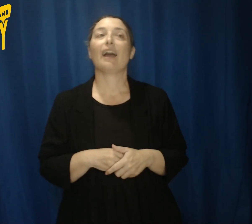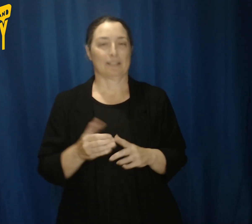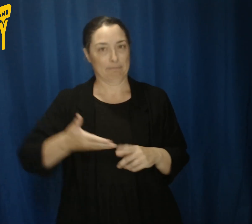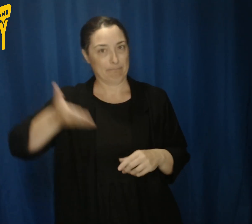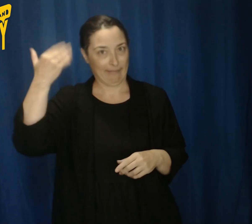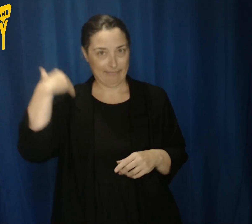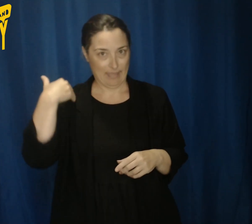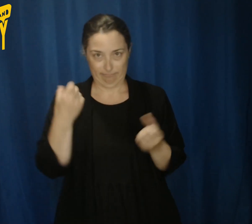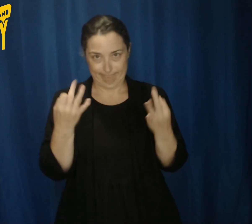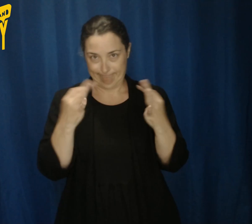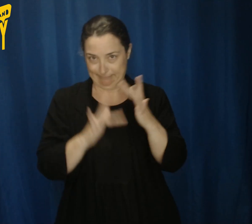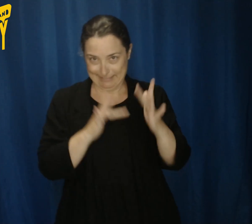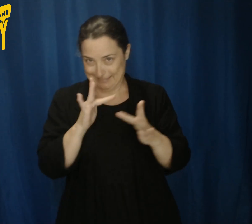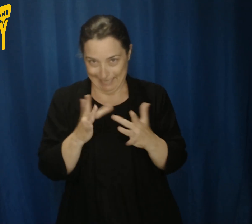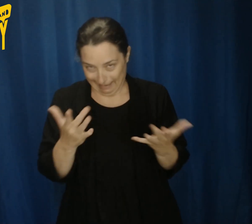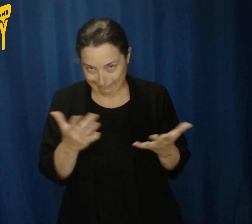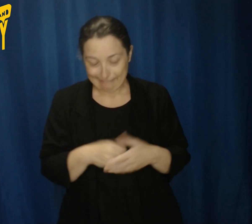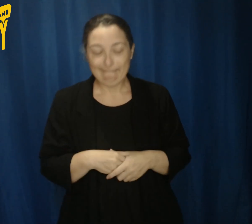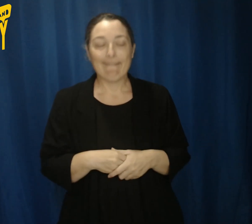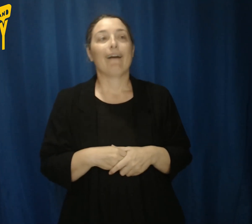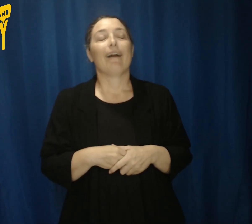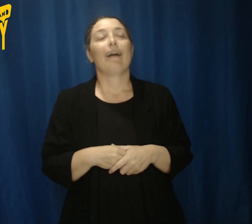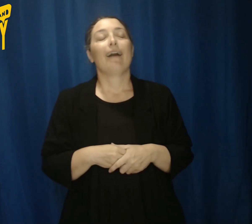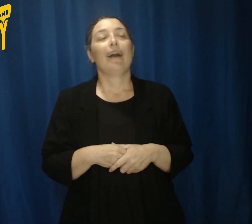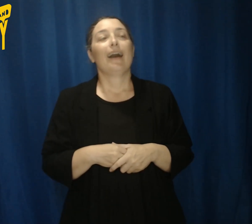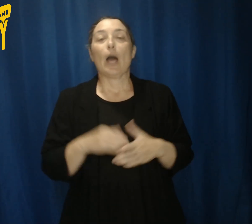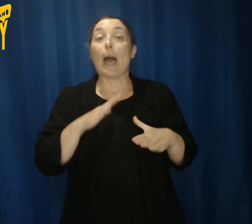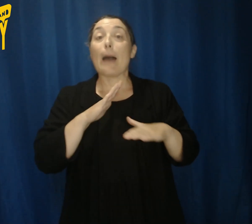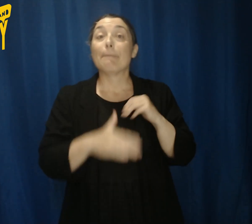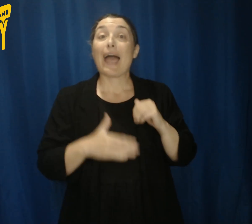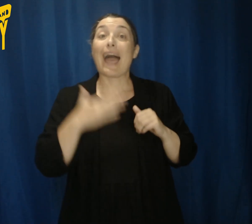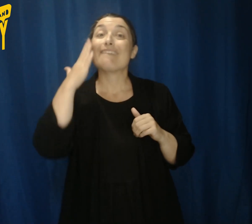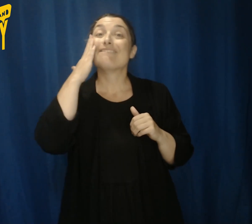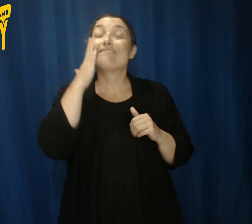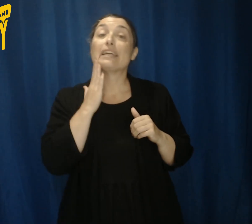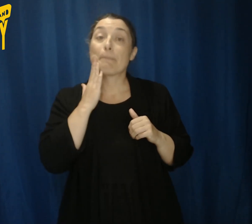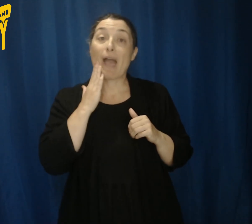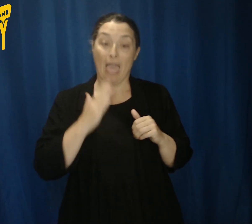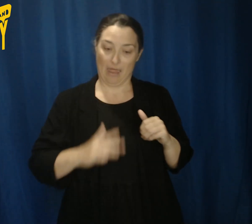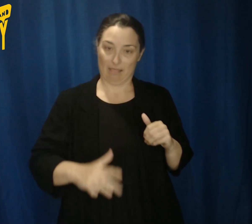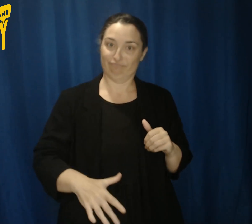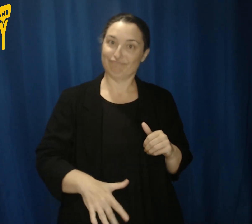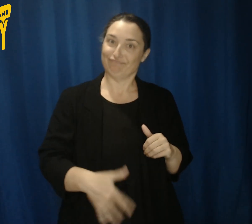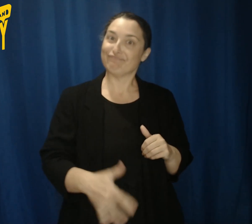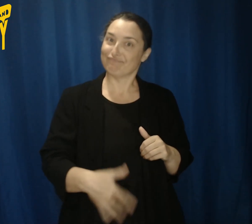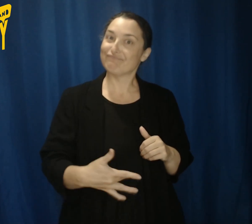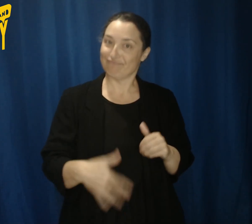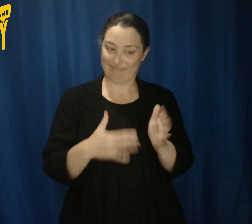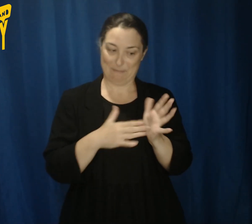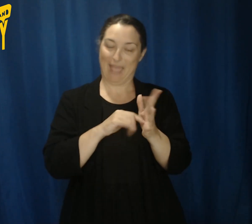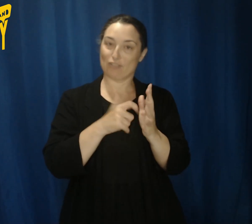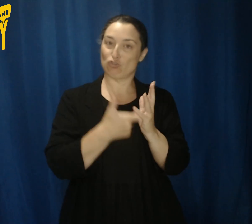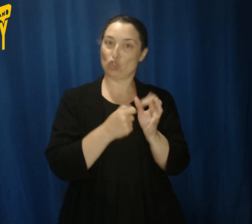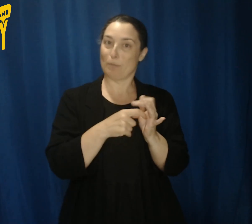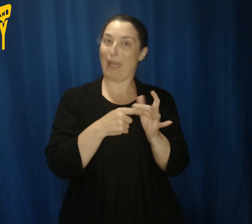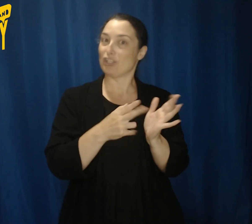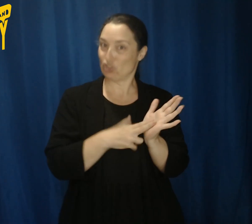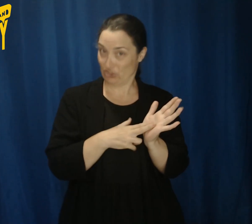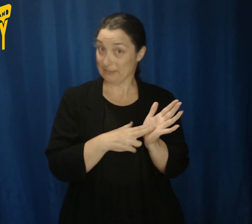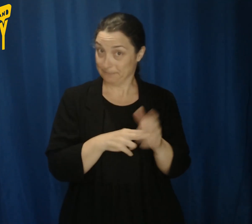internet, right, was a show about female masturbation that we called Having